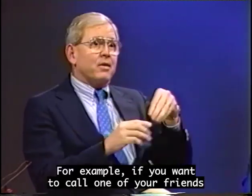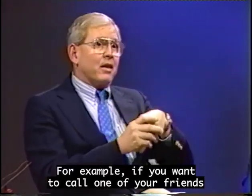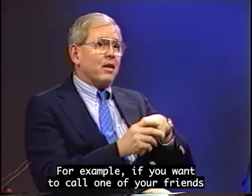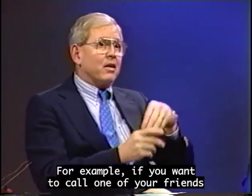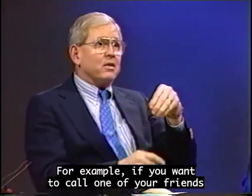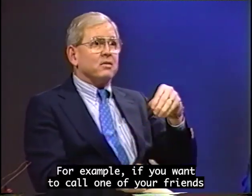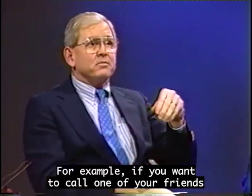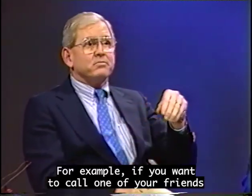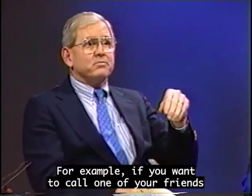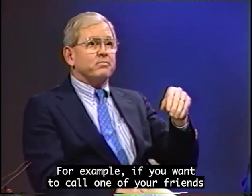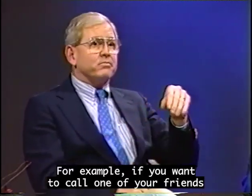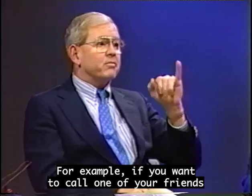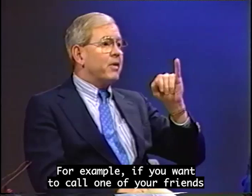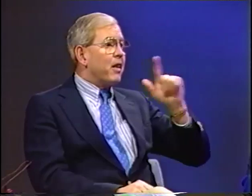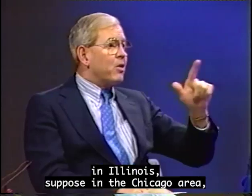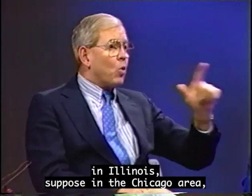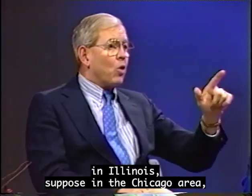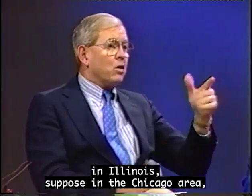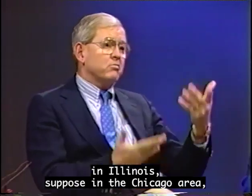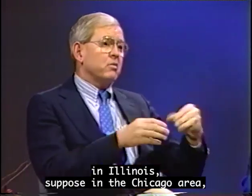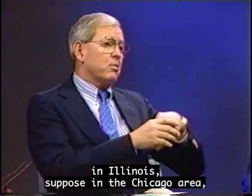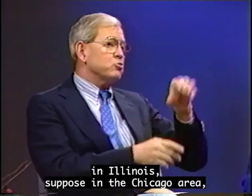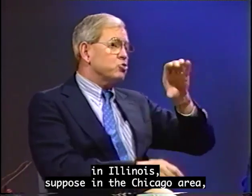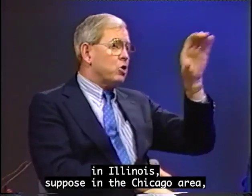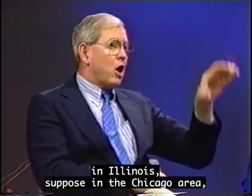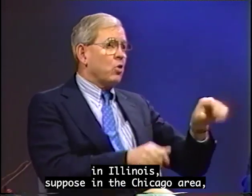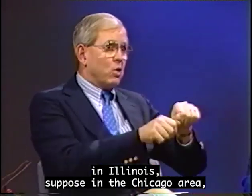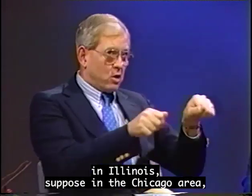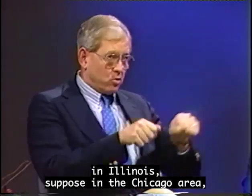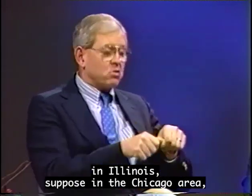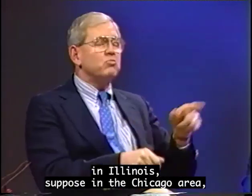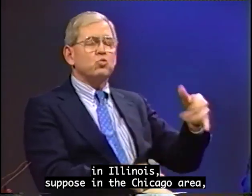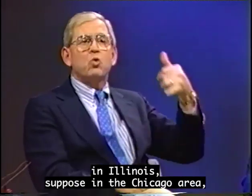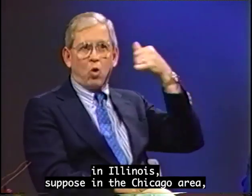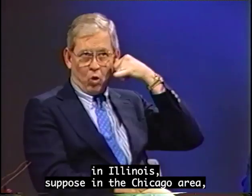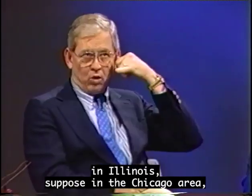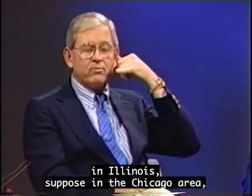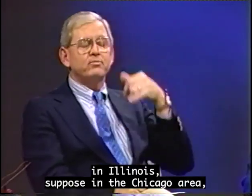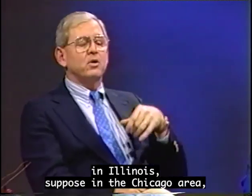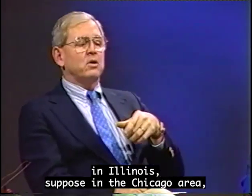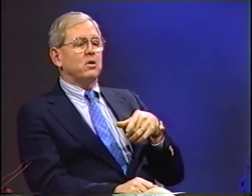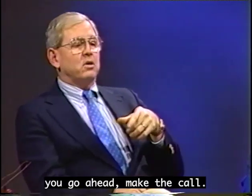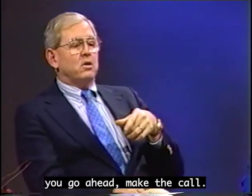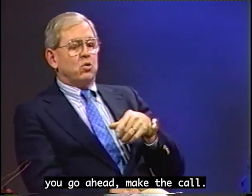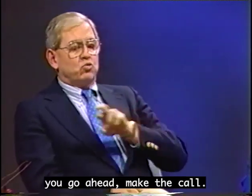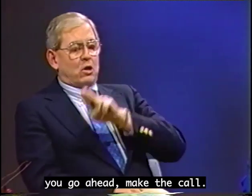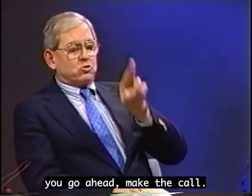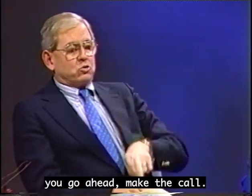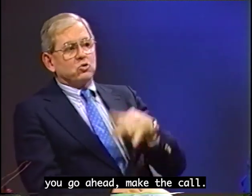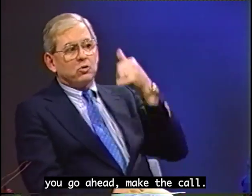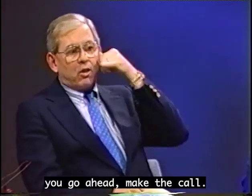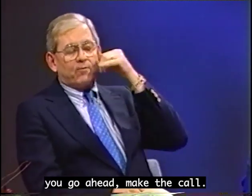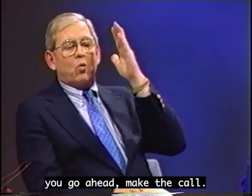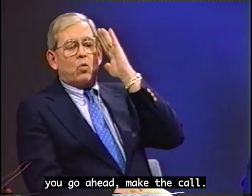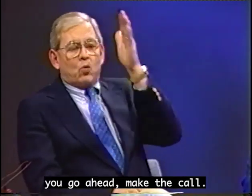For example, if you want to call one of your friends in Illinois, suppose in the Chicago area, you go ahead, make the